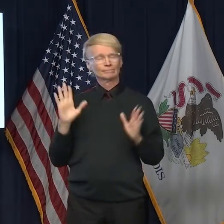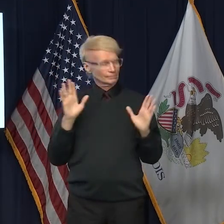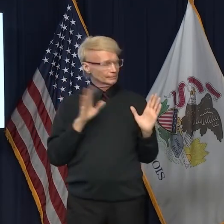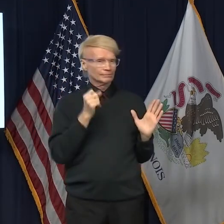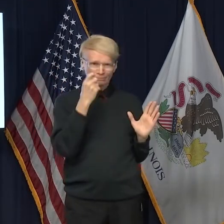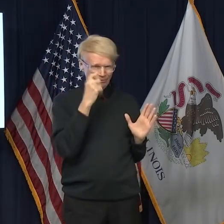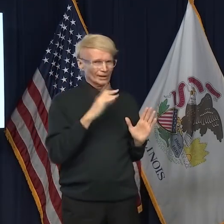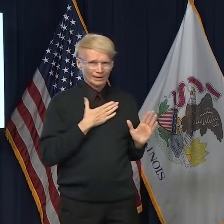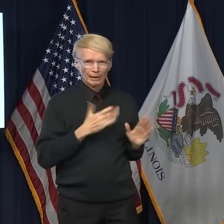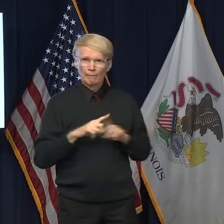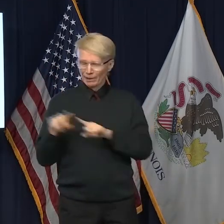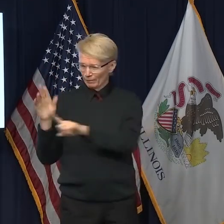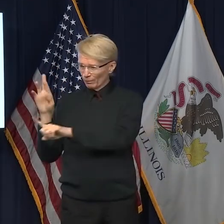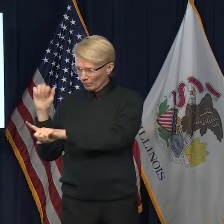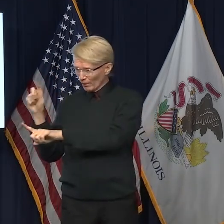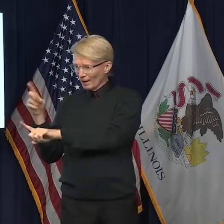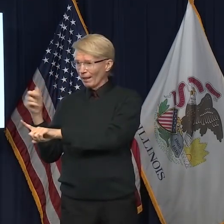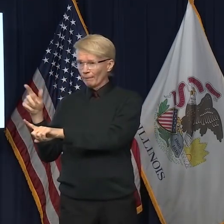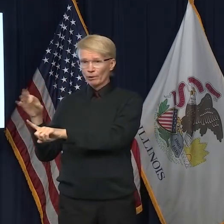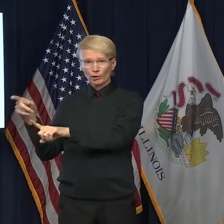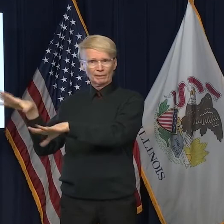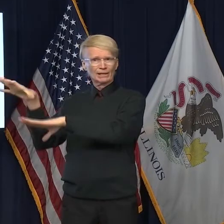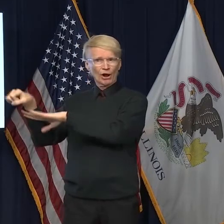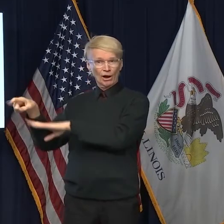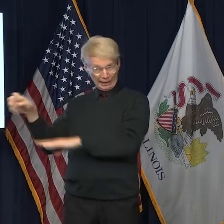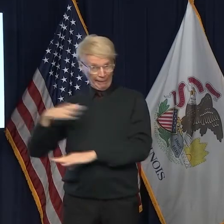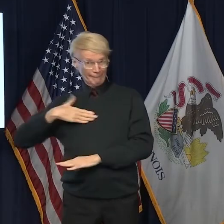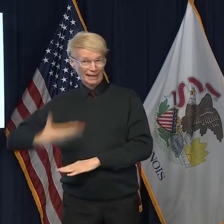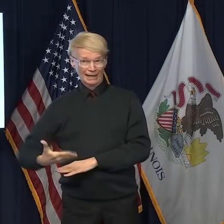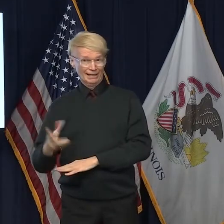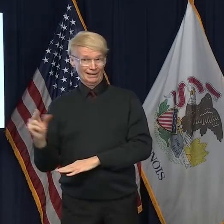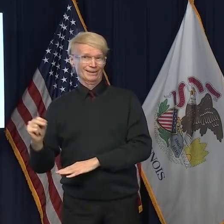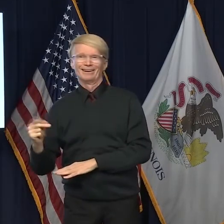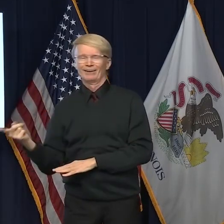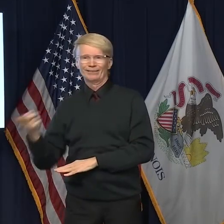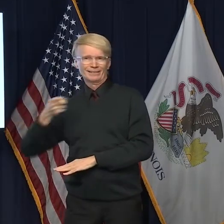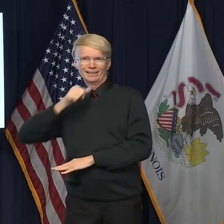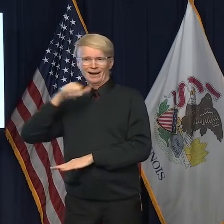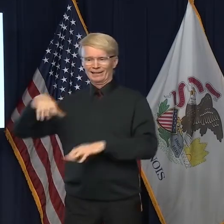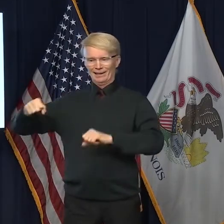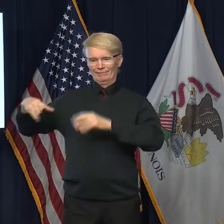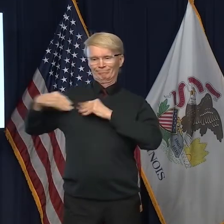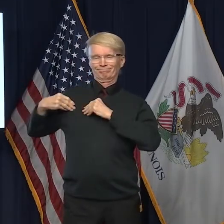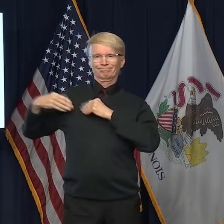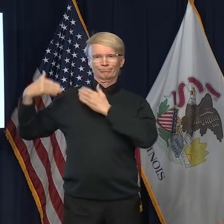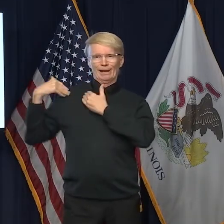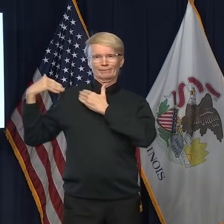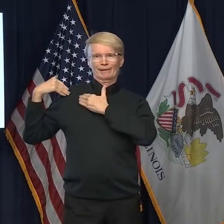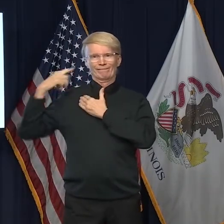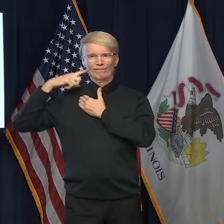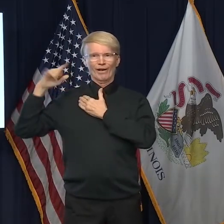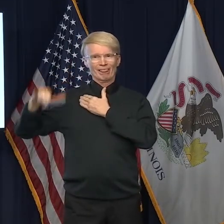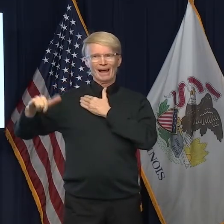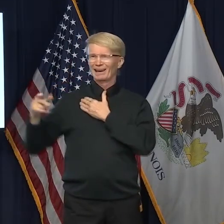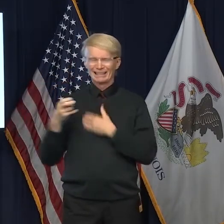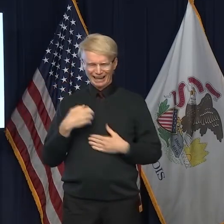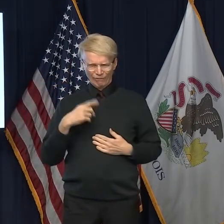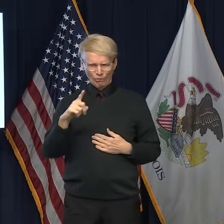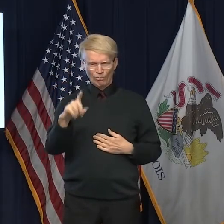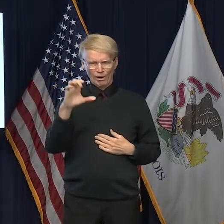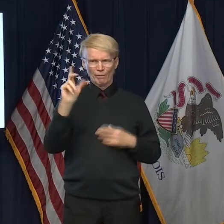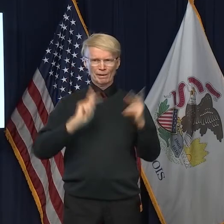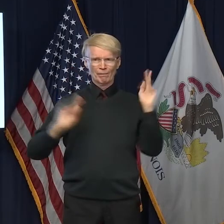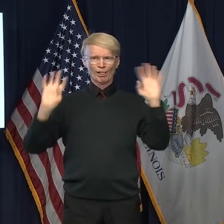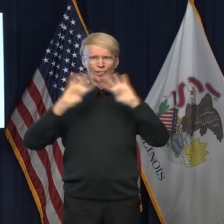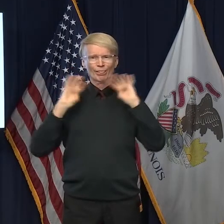but Brad Halberg, he's been caught. You think he's admitting it? No, you think he's taking any responsibility? He has 100 people together